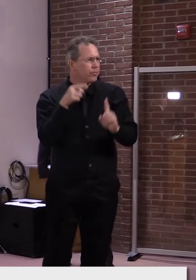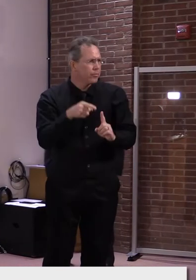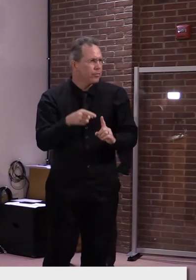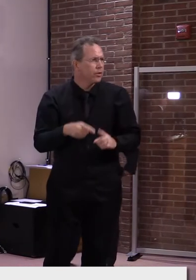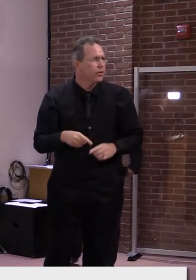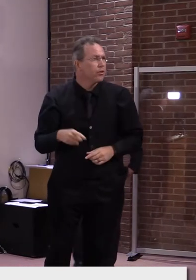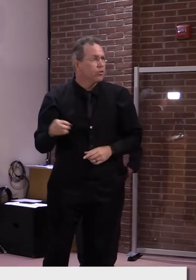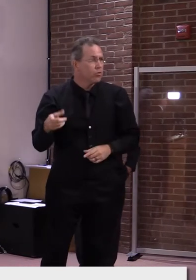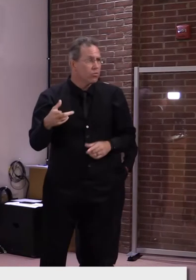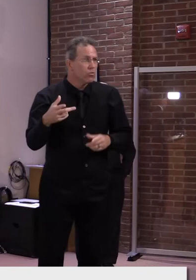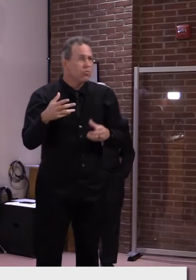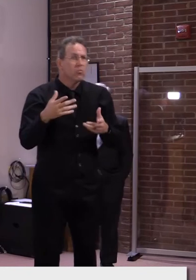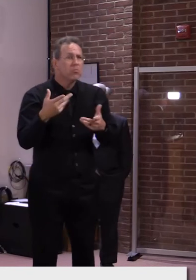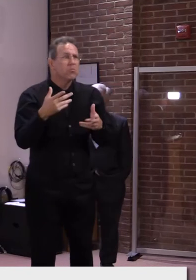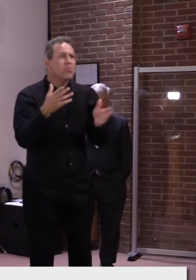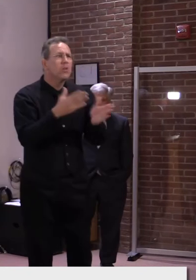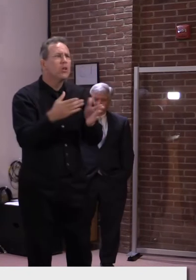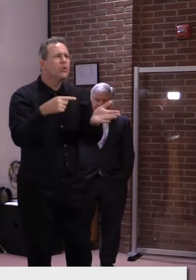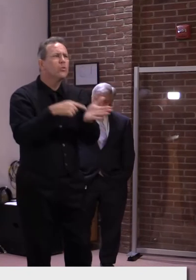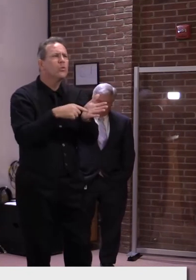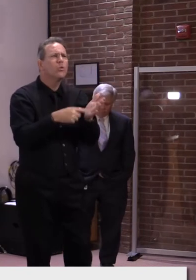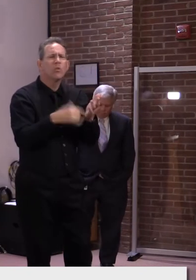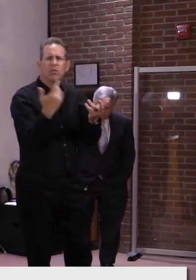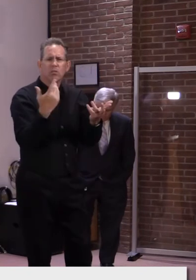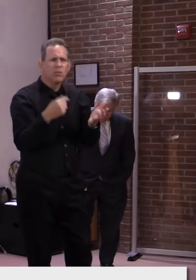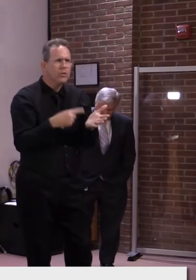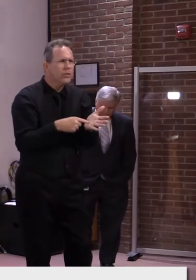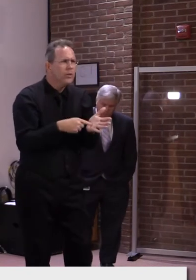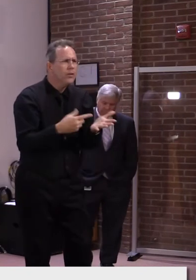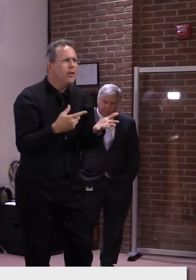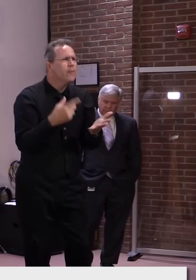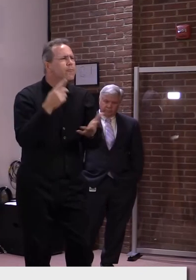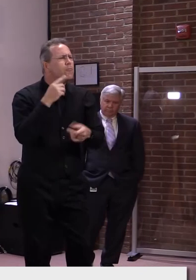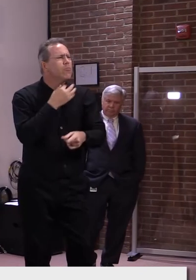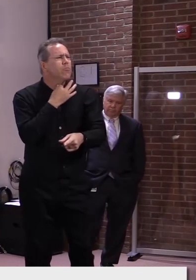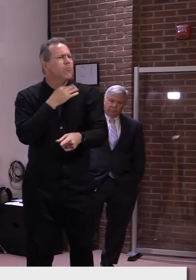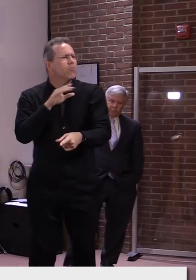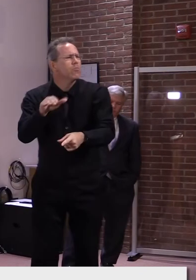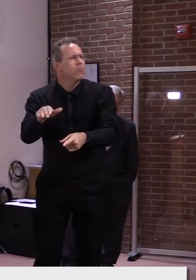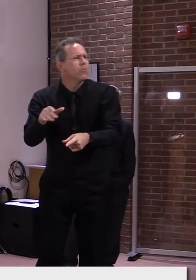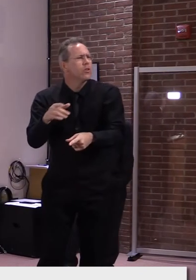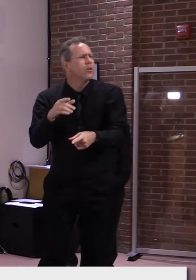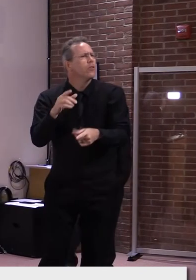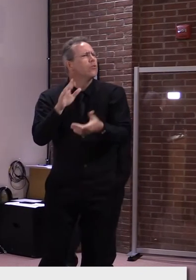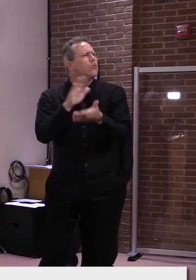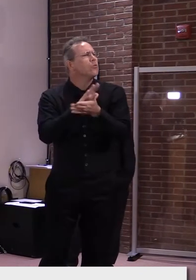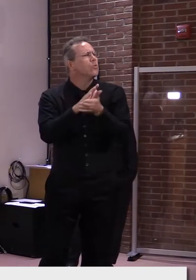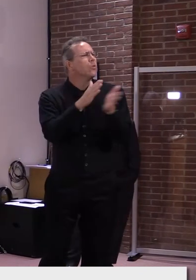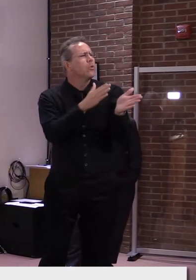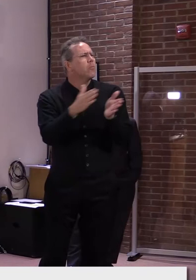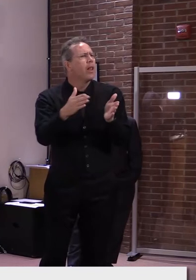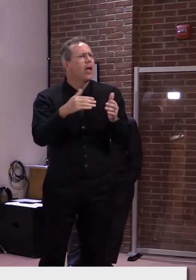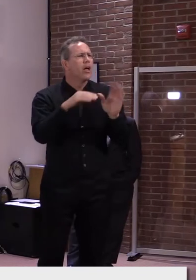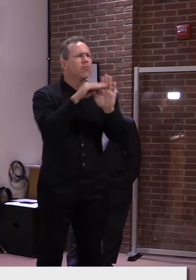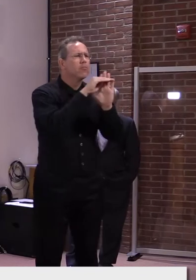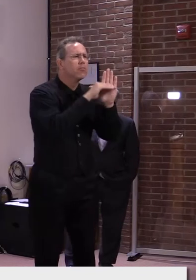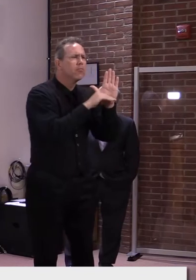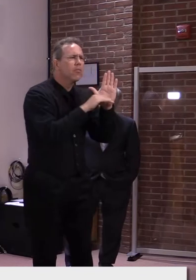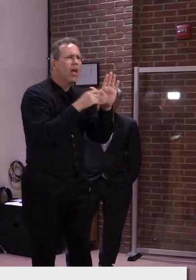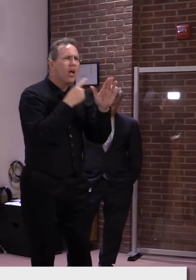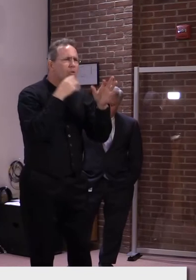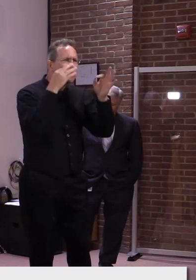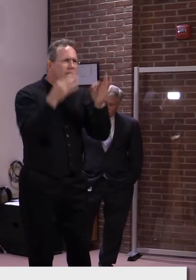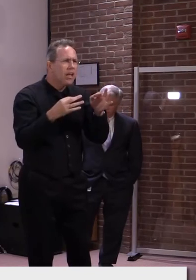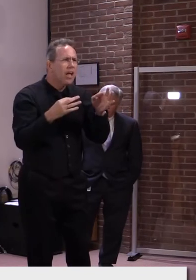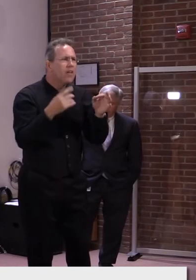today. Secretary French, do you have to approve those plans, and what are the criteria you'll be using to determine if those plans are acceptable?